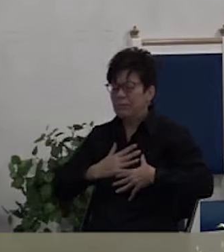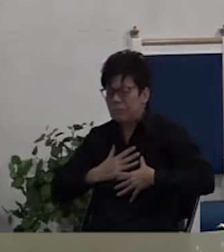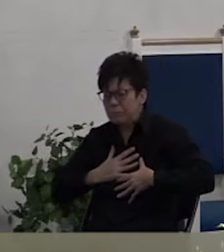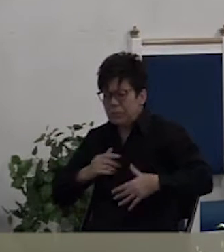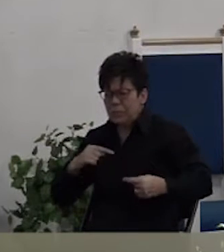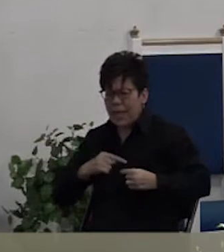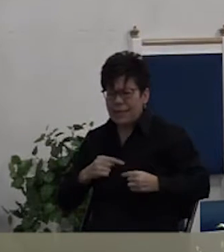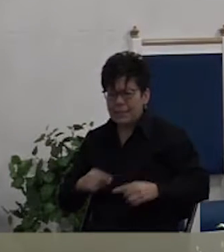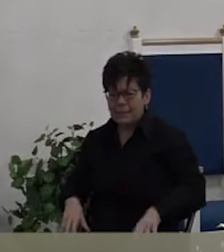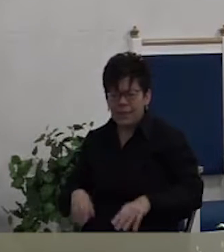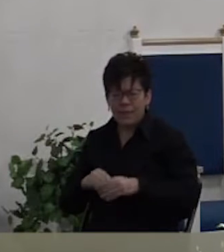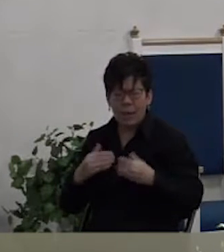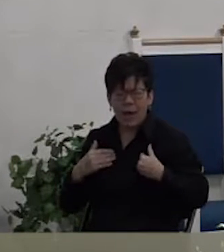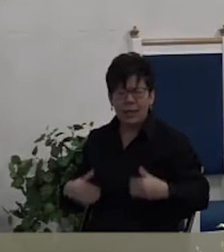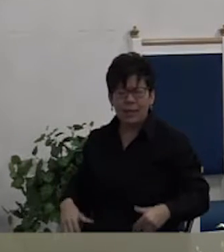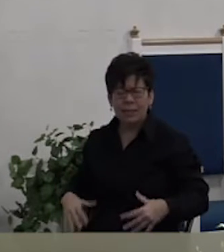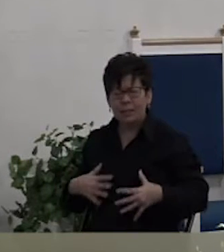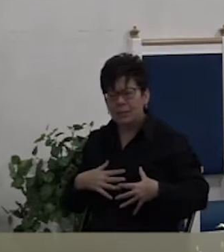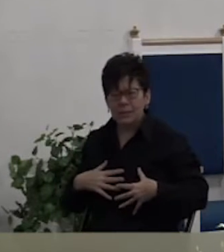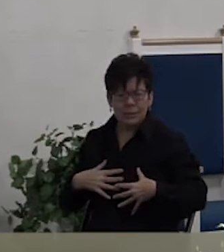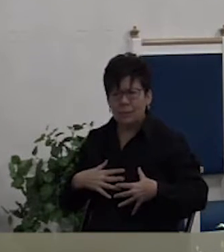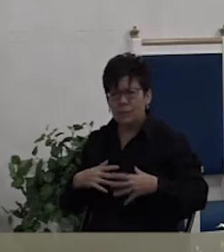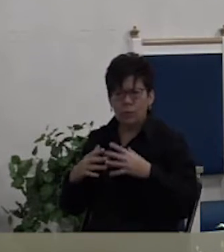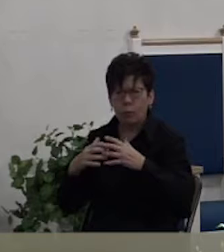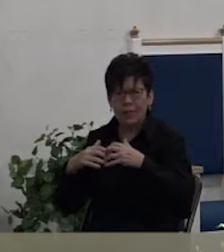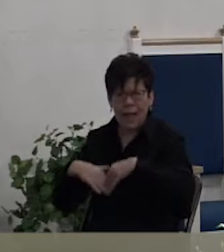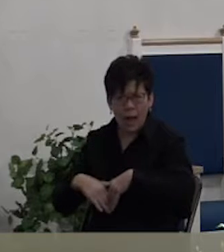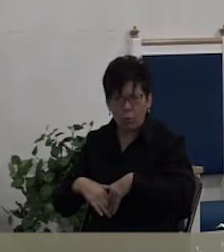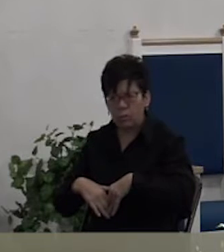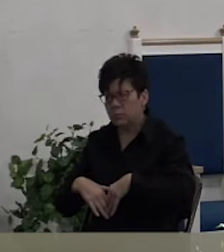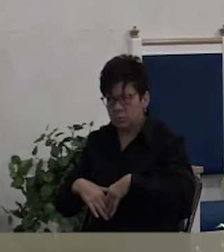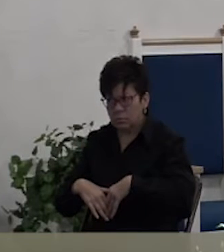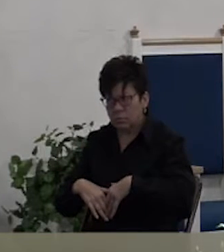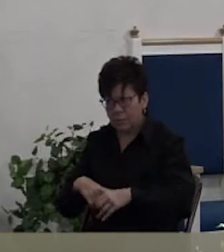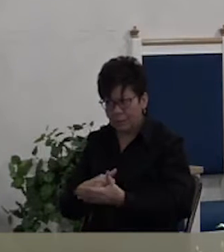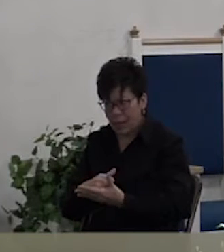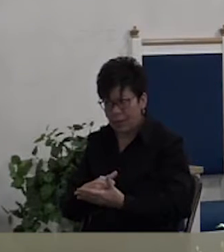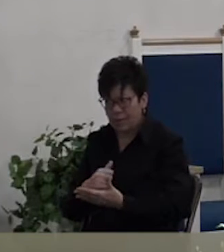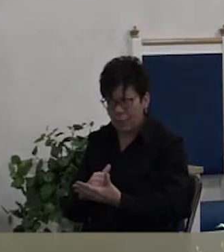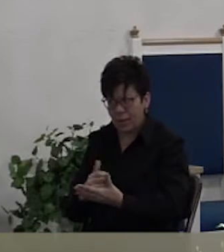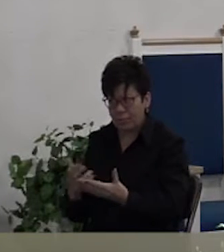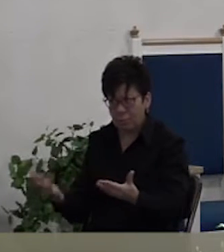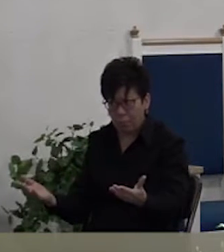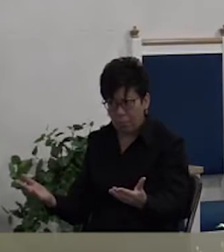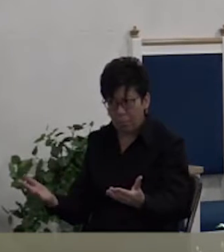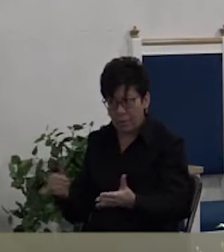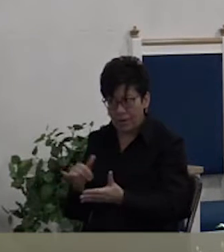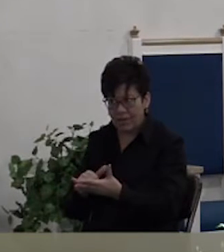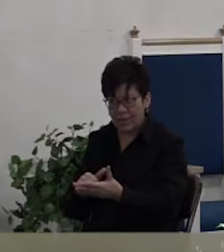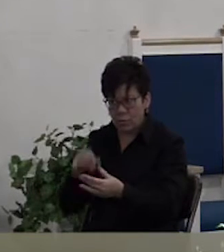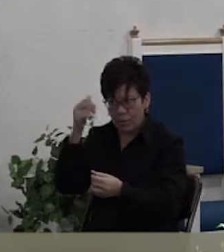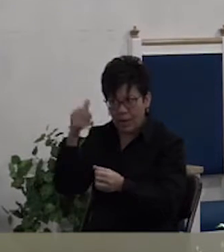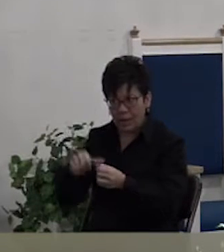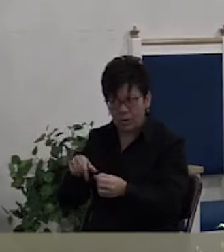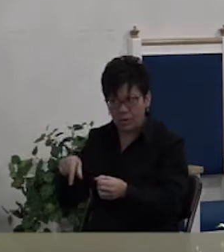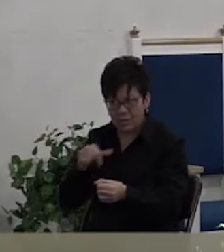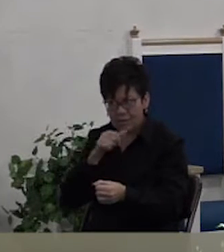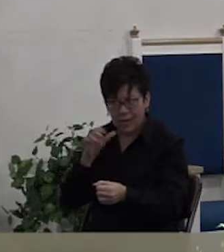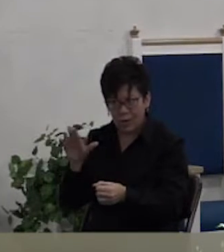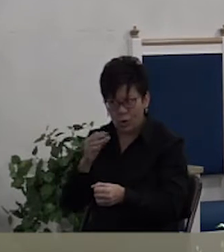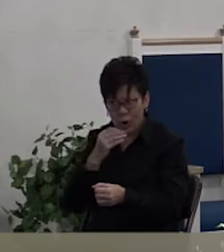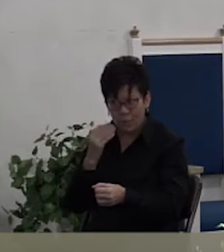in our bodies. They break down on us. Man, maybe that's just a little reminder that this ain't your